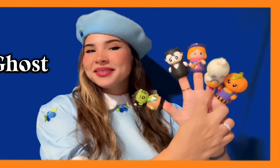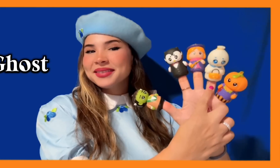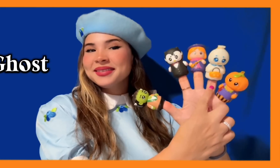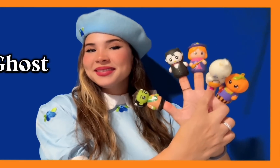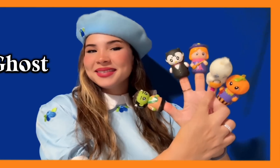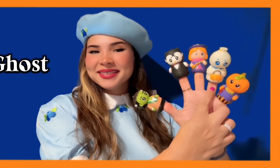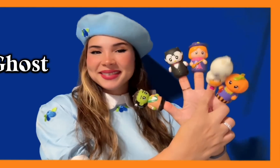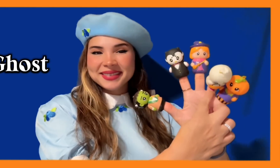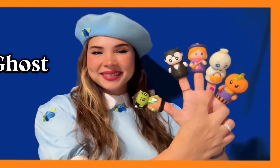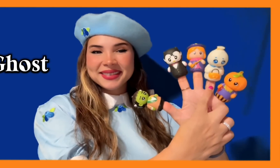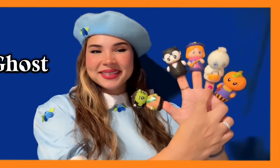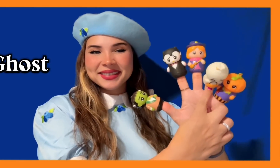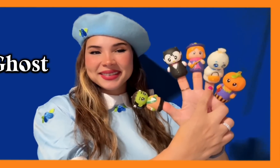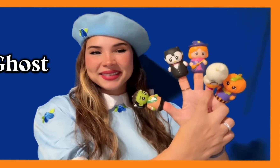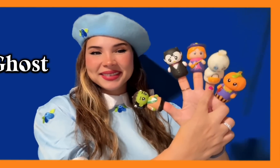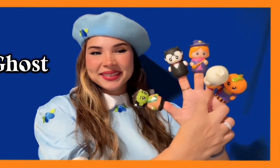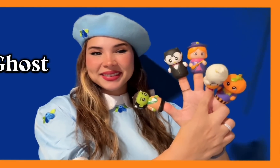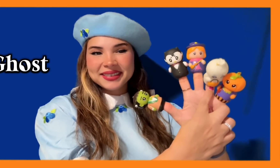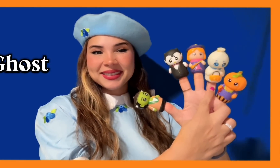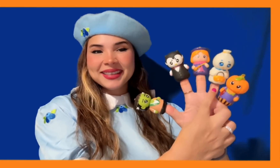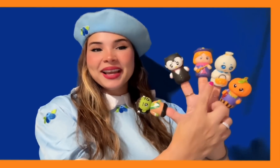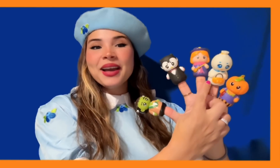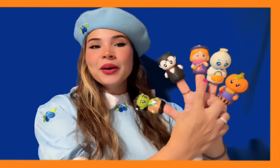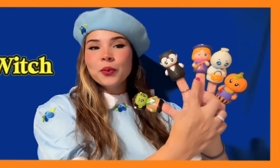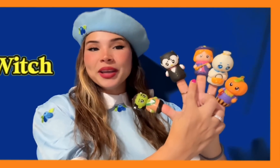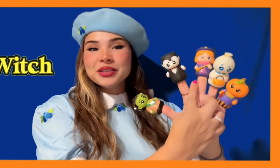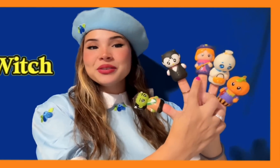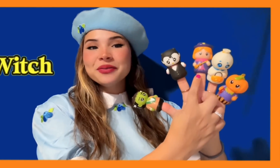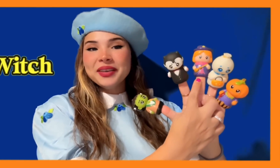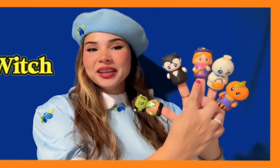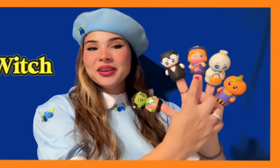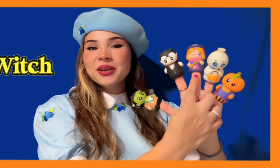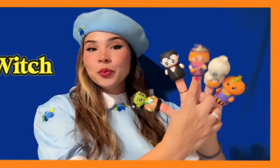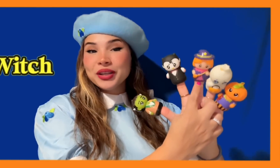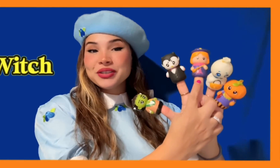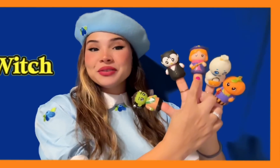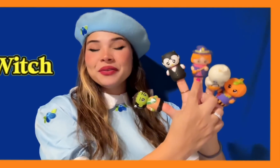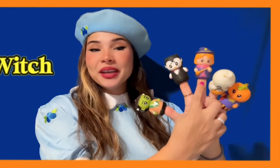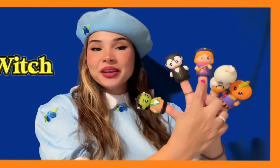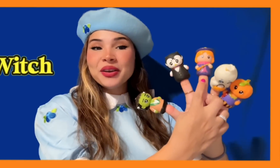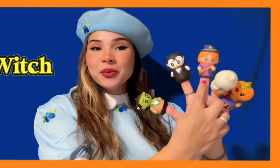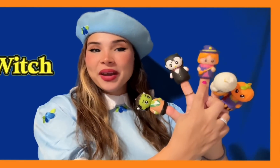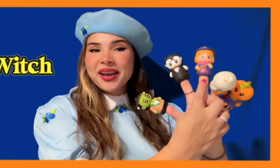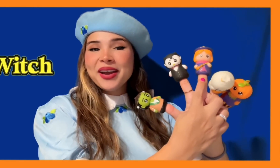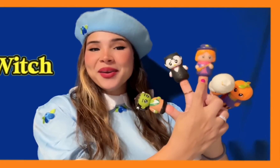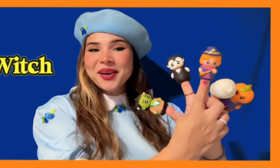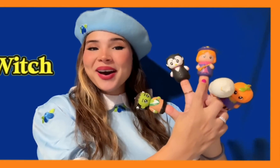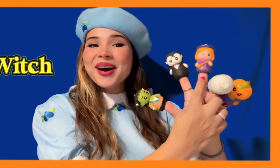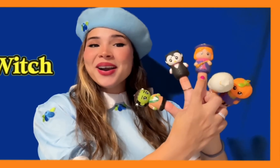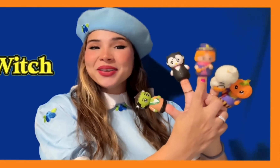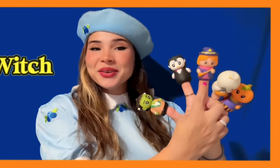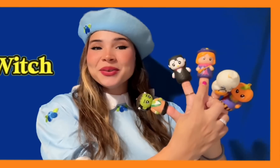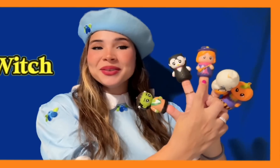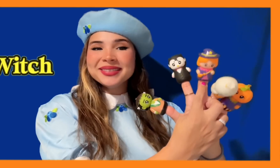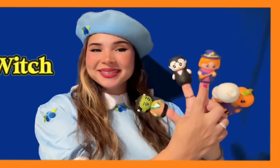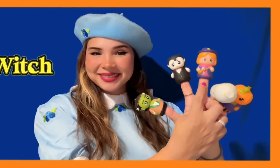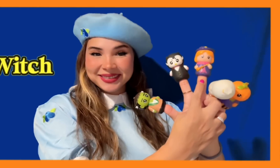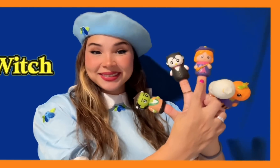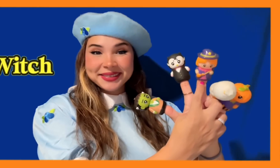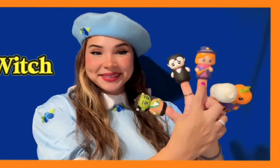am, how do you do? Witch finger, where are you?